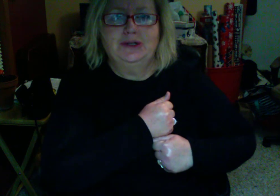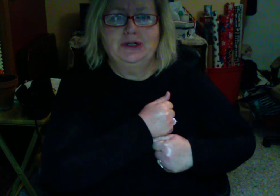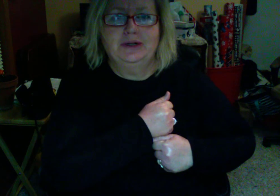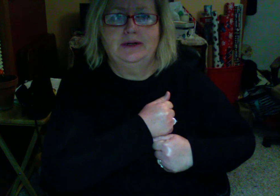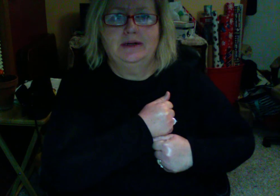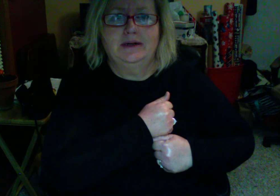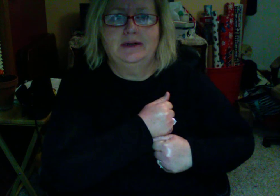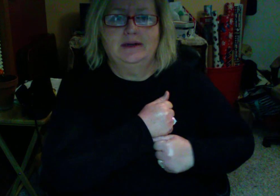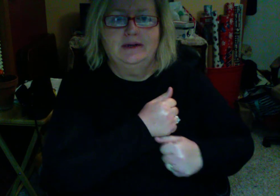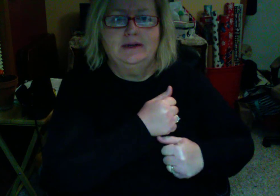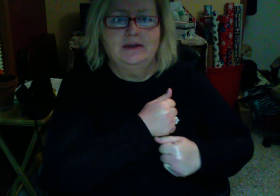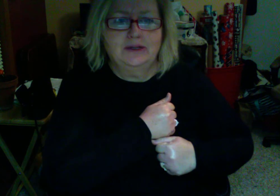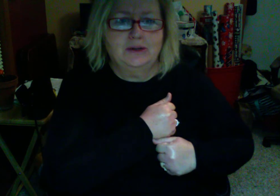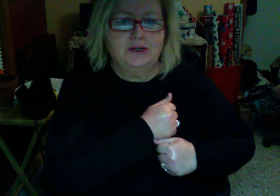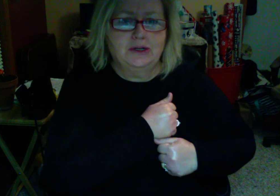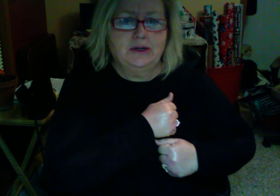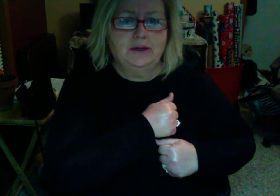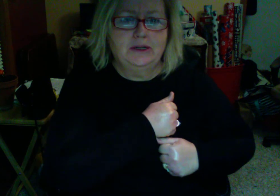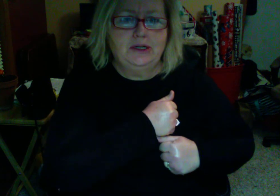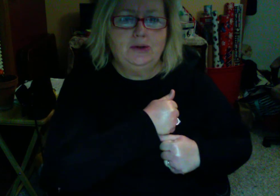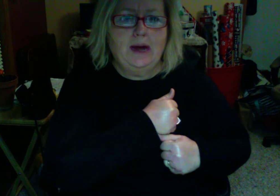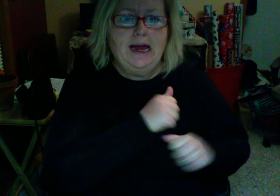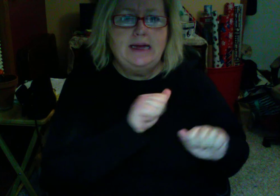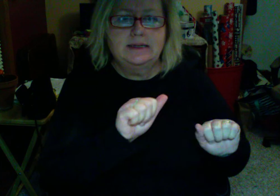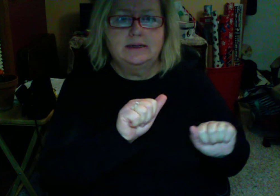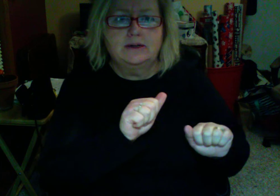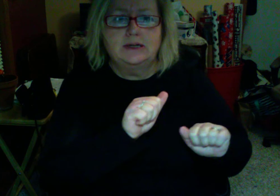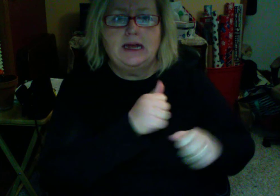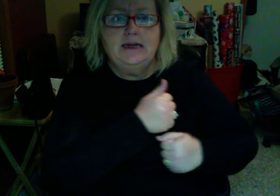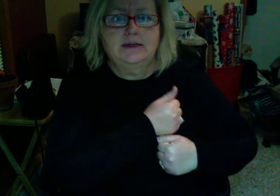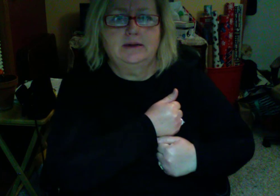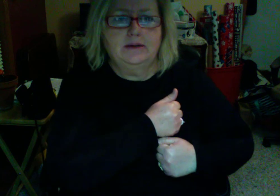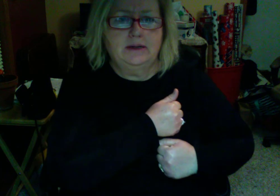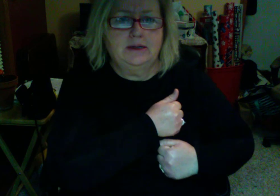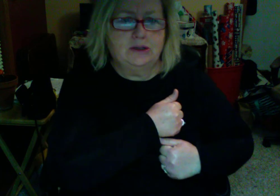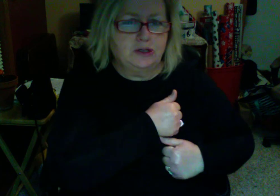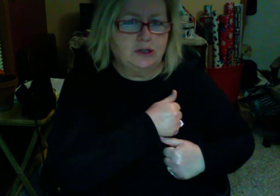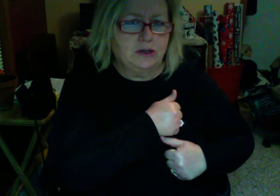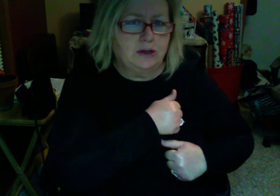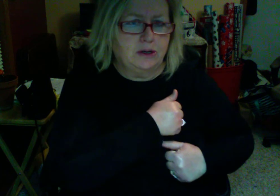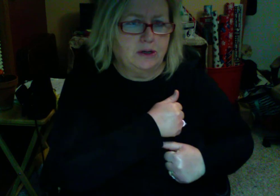soldier, soldier. Two A's. There's A's. Soldier.